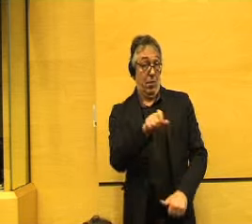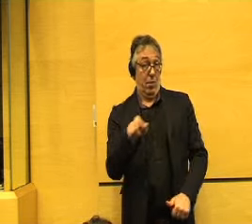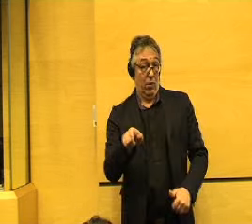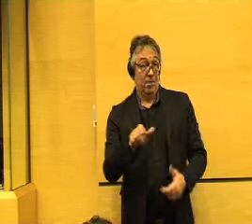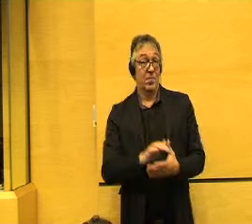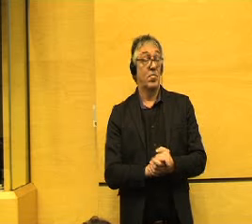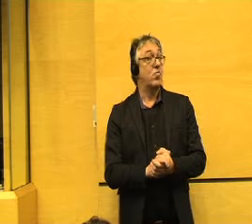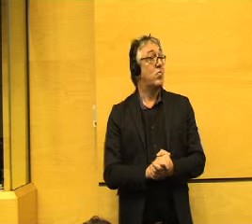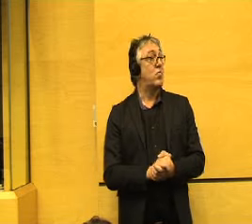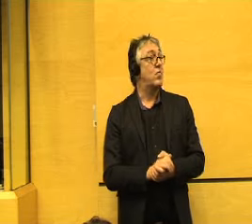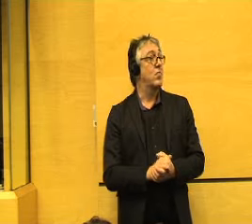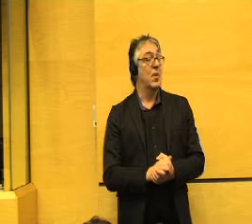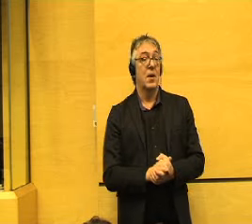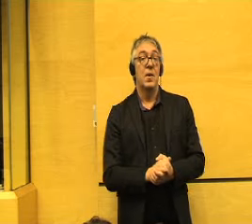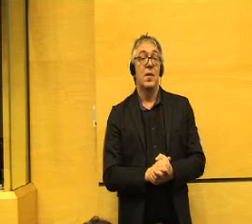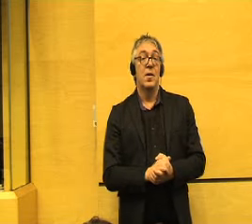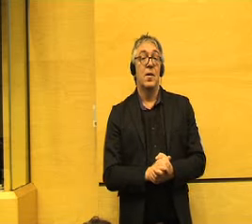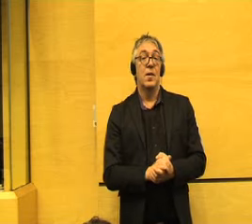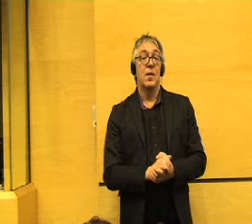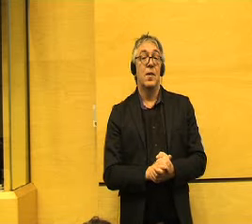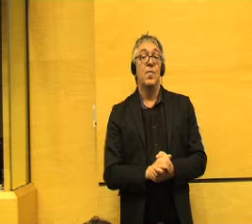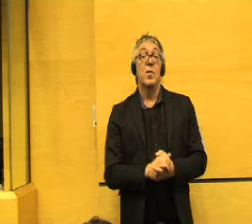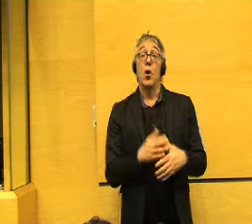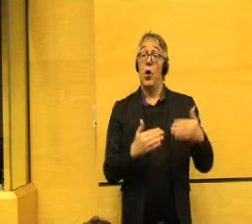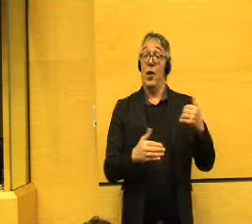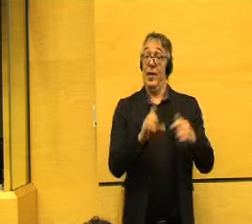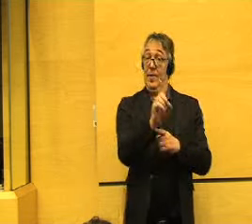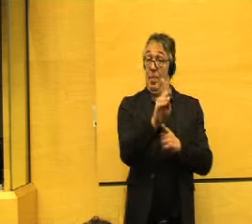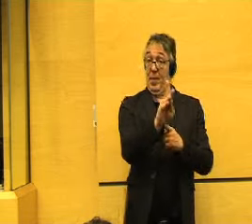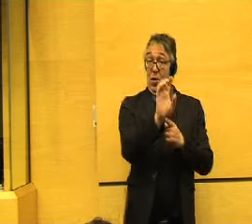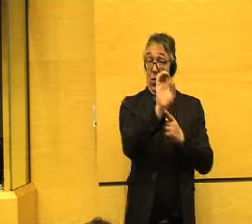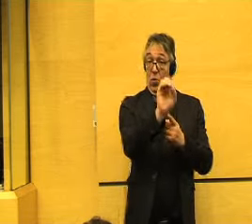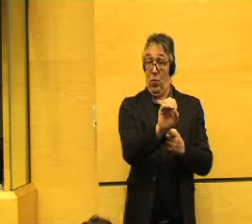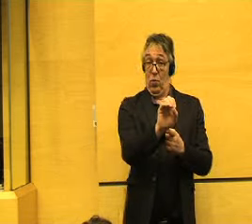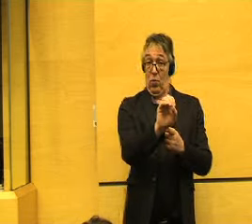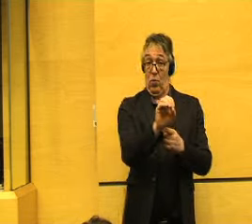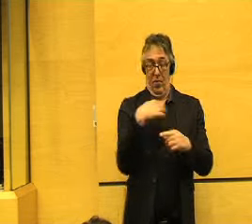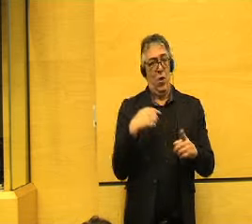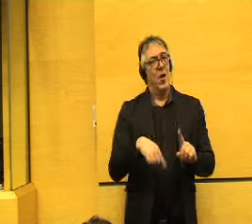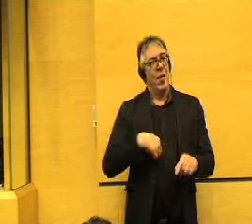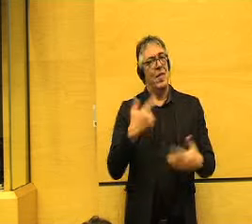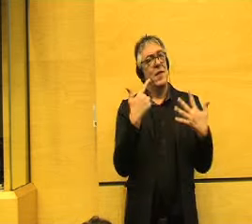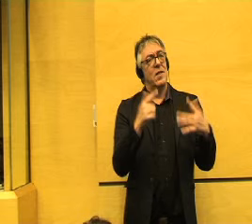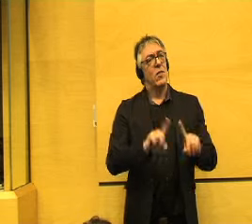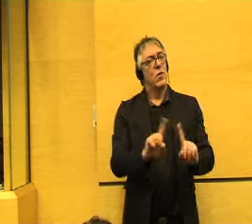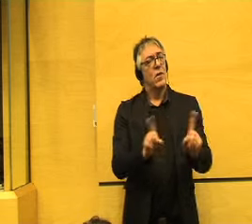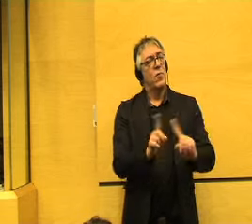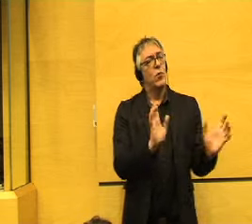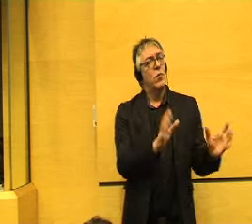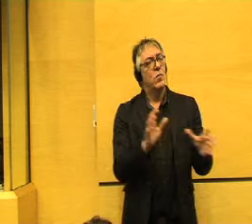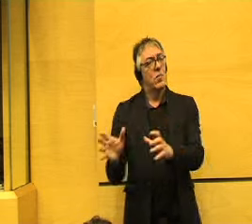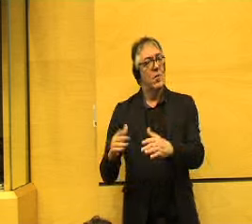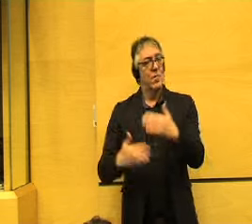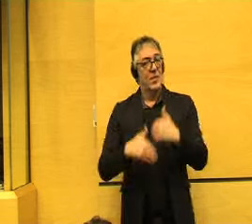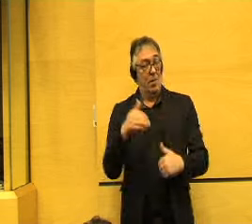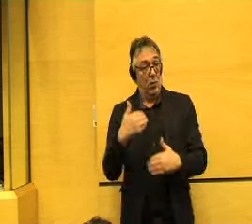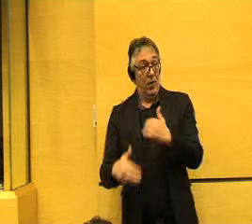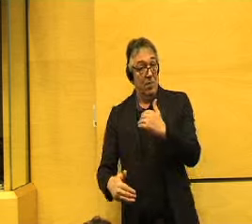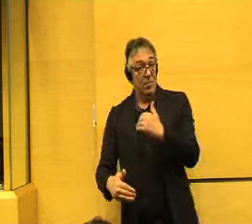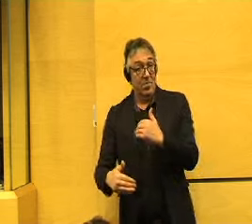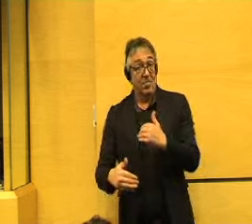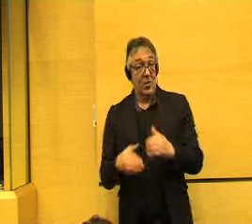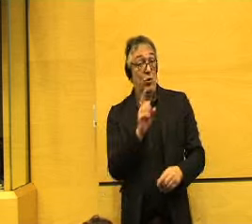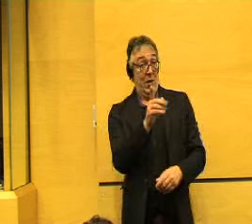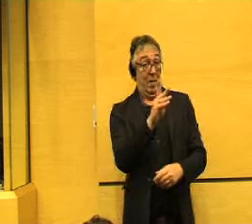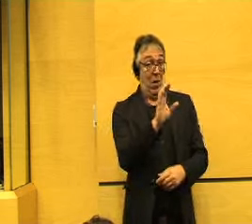resilience. Disabled people organization in all 7 types of persons with disabilities, as well as related